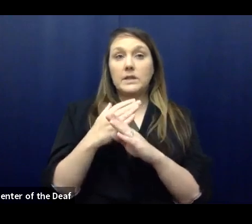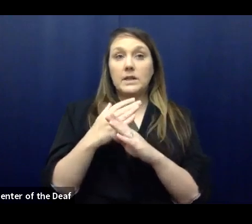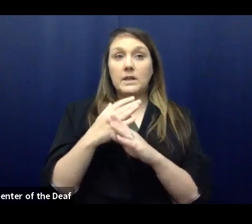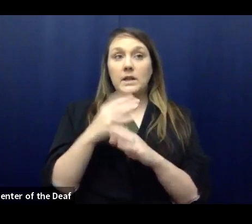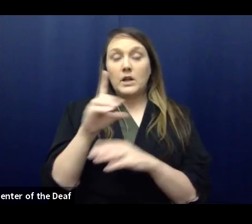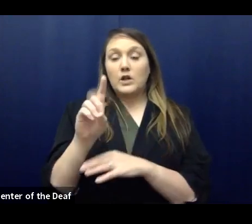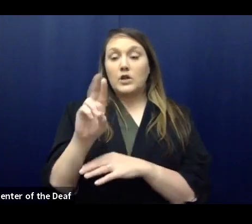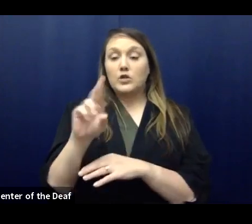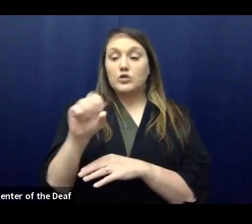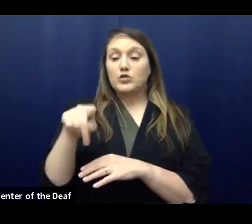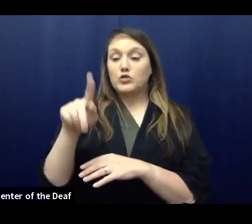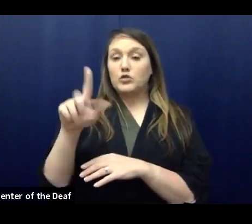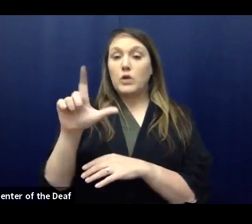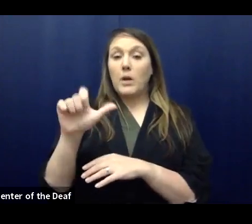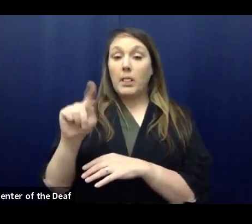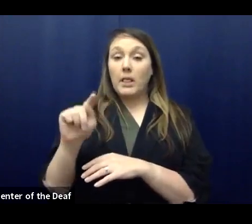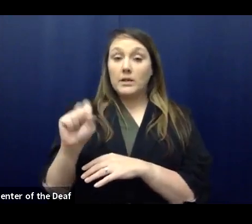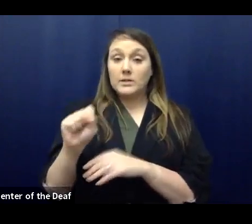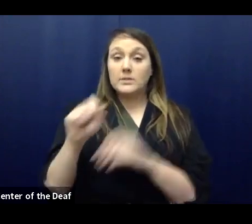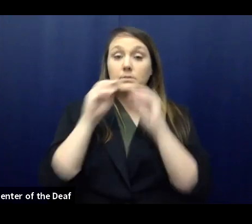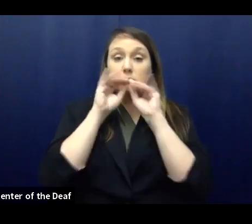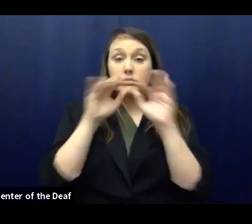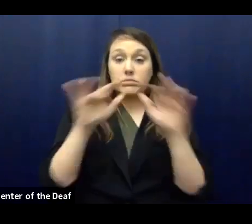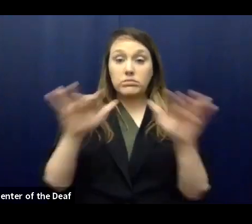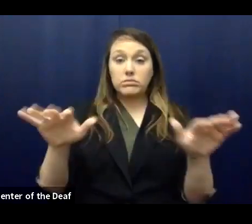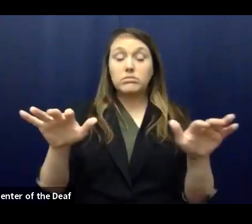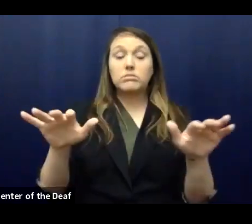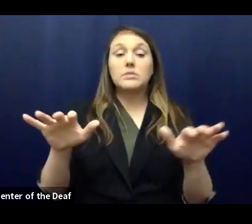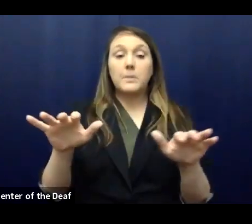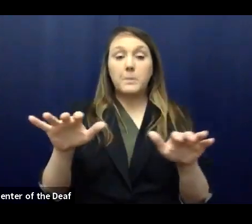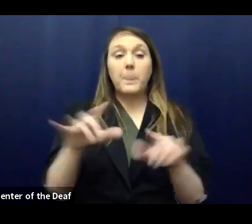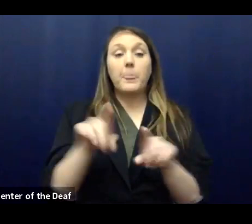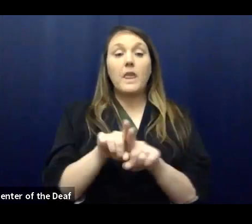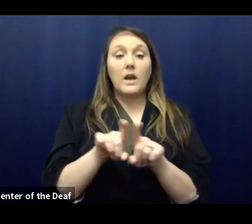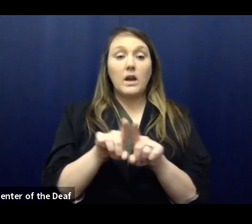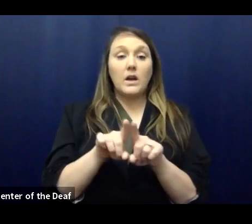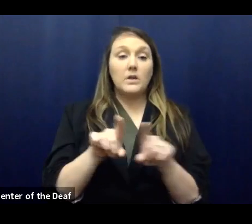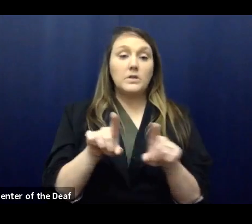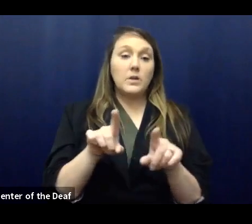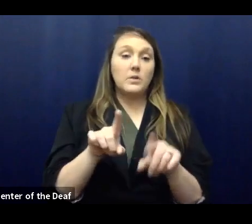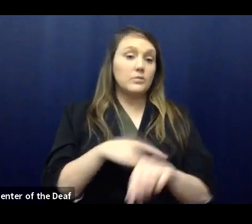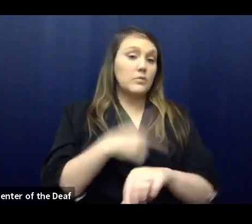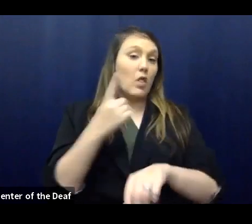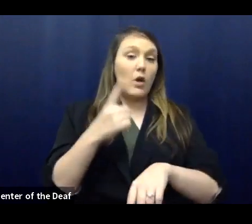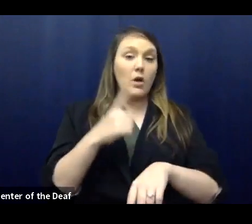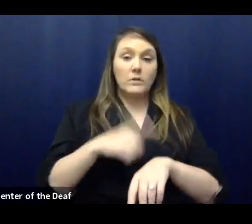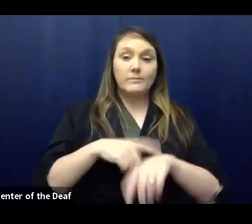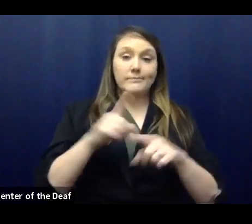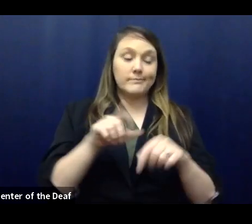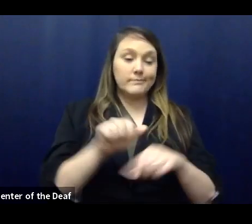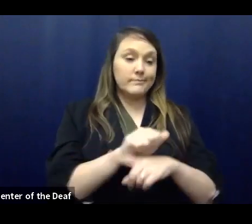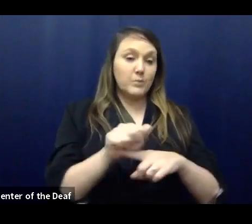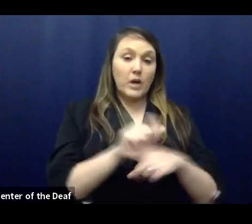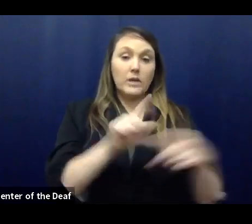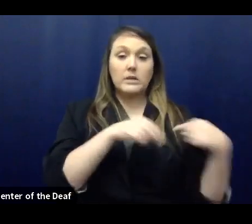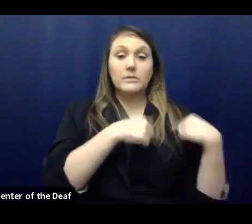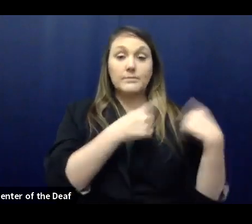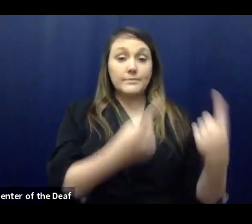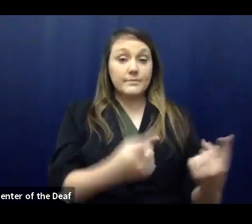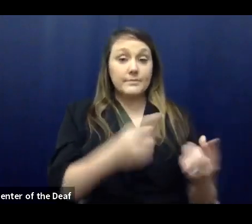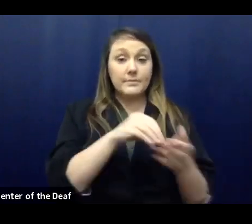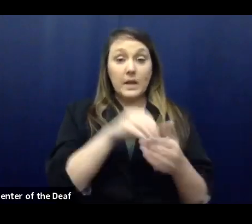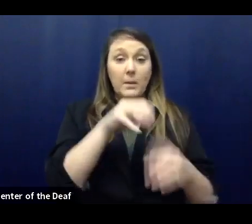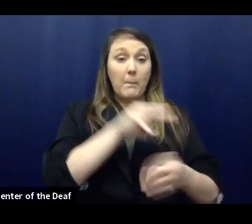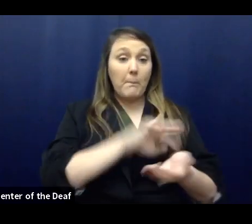the droplets coming out from the person who might be sick. It's also been long practiced. People wear masks in medical settings